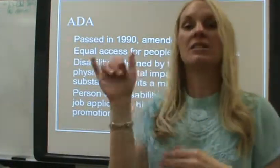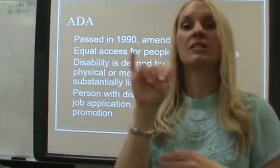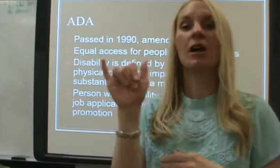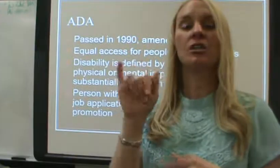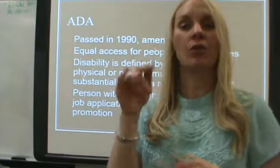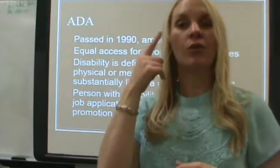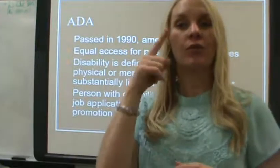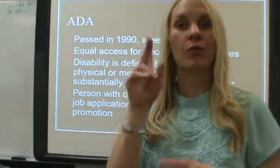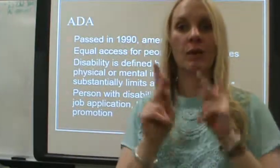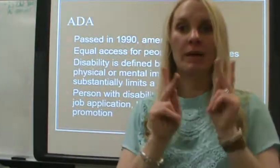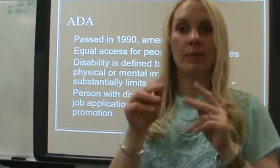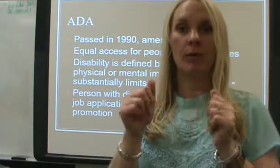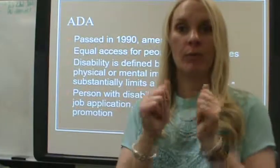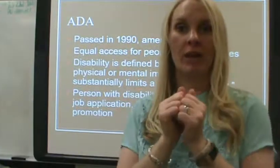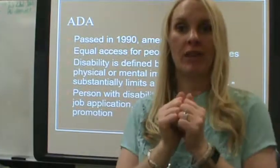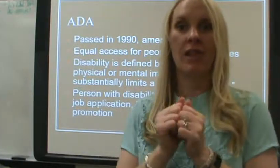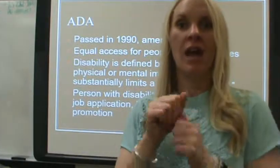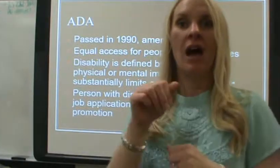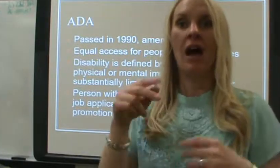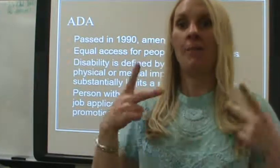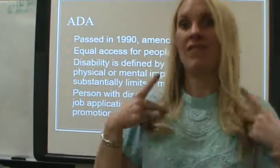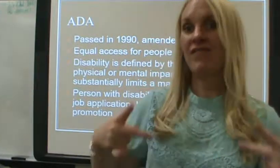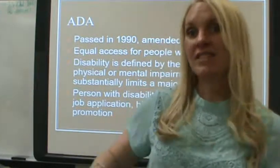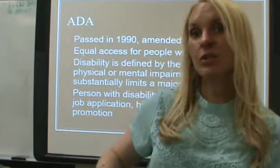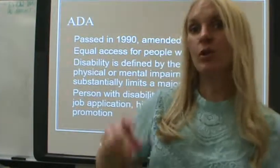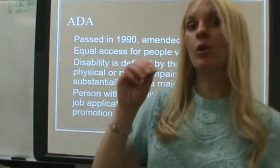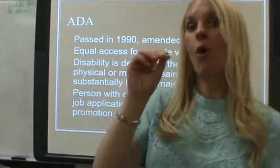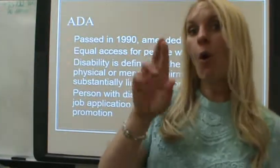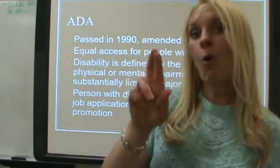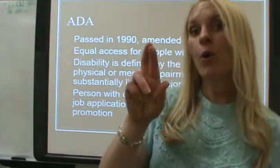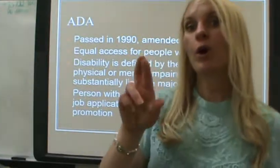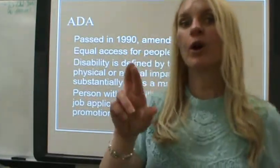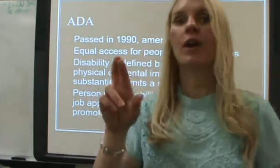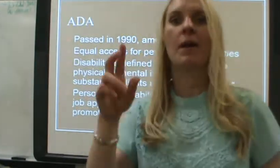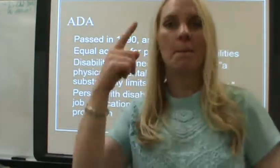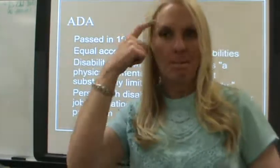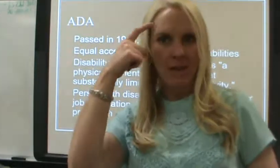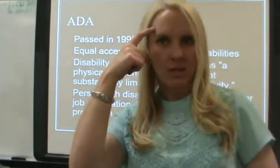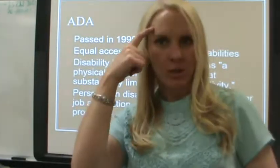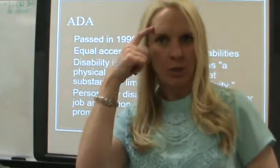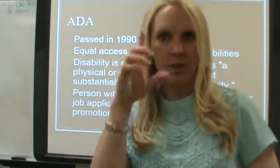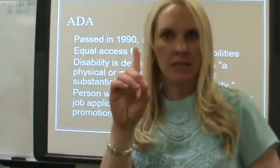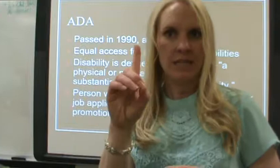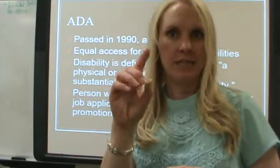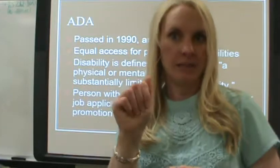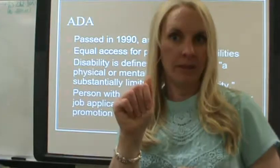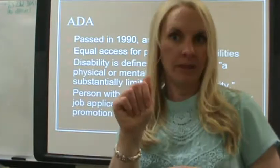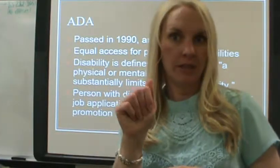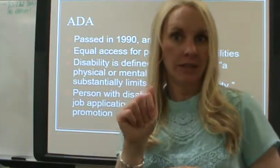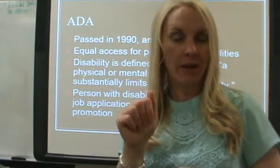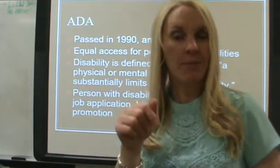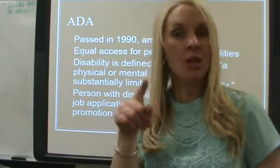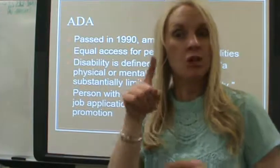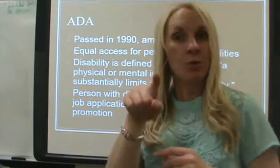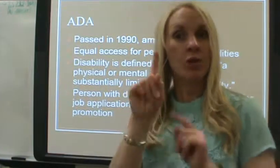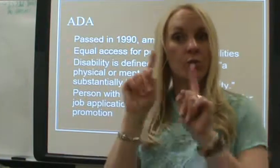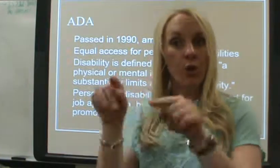is also for people with physical or mental disability, right? So when you go